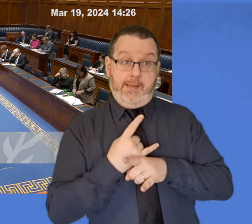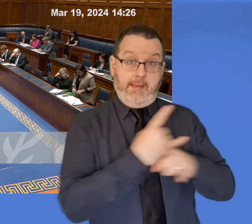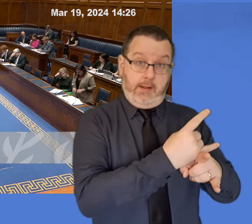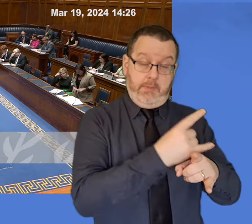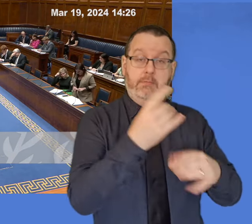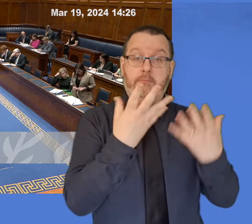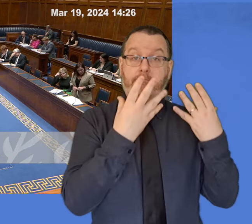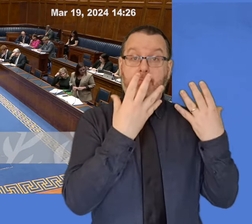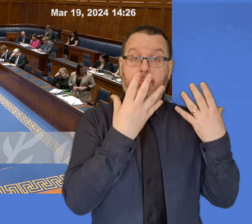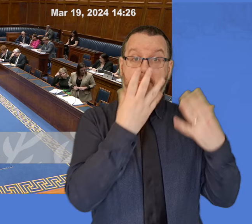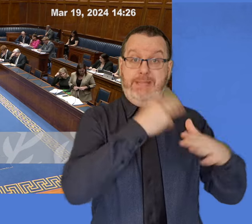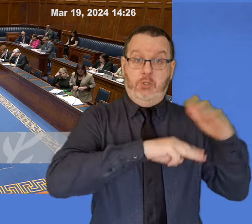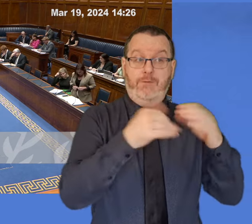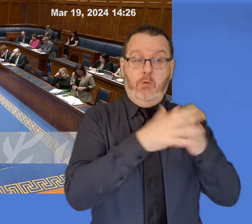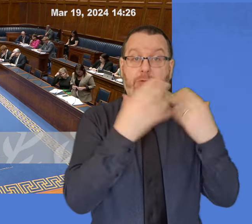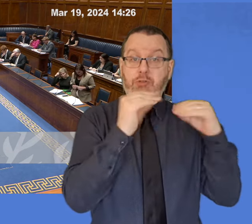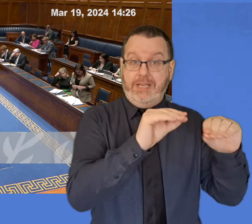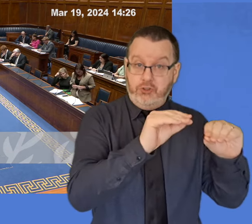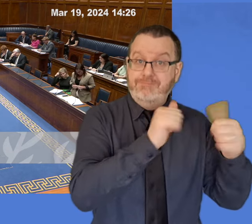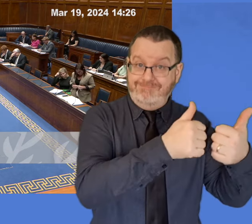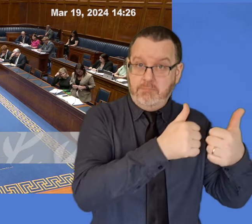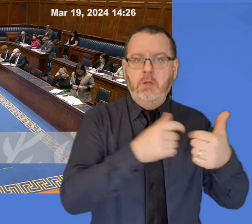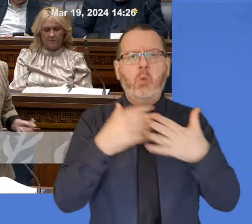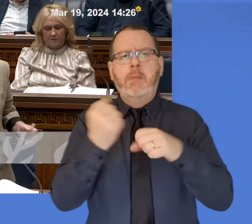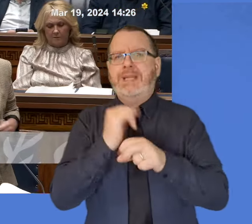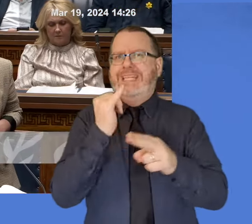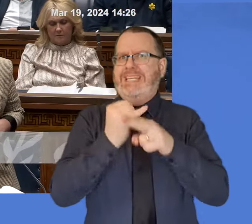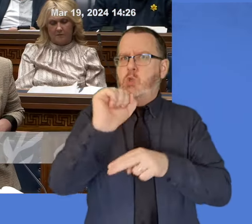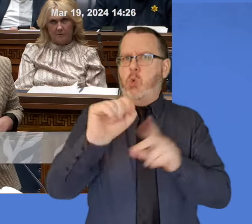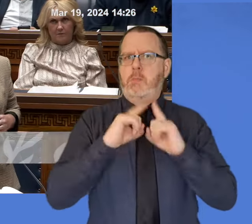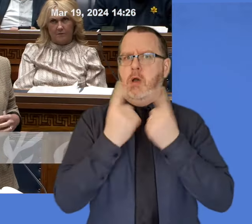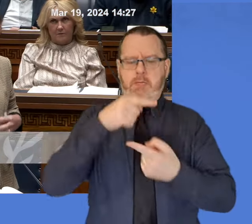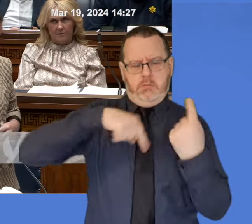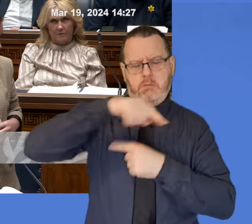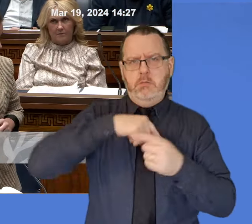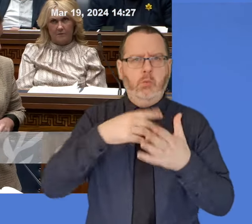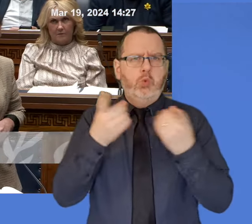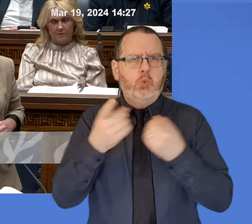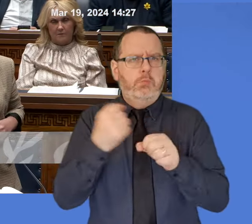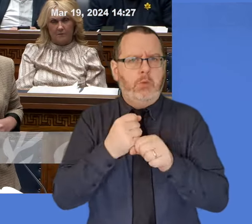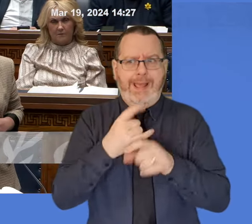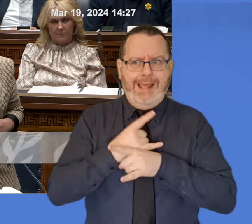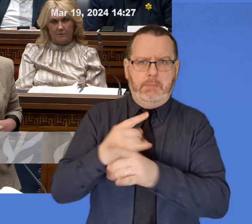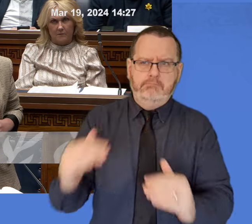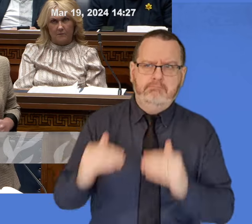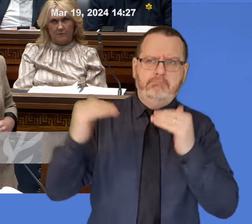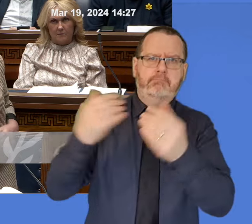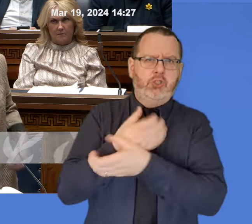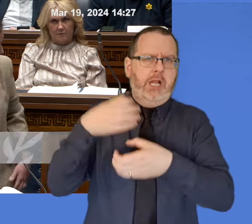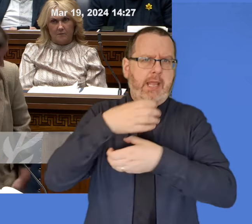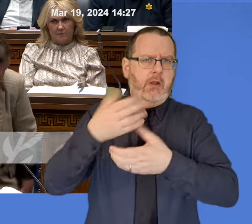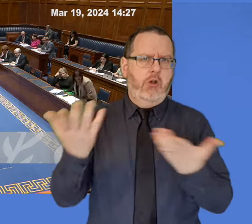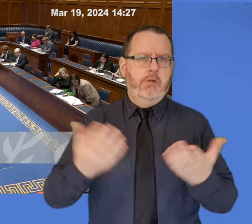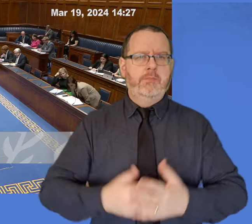In addition to assisting the Education Minister, are there any steps that the Minister can take within his own department to improve childcare